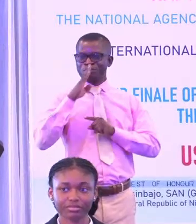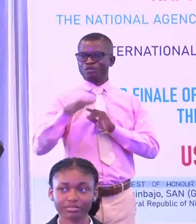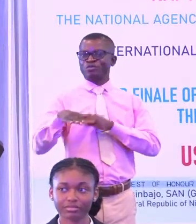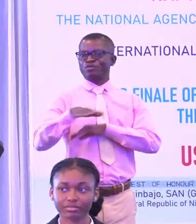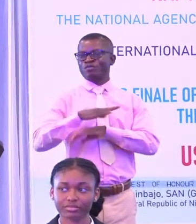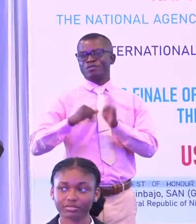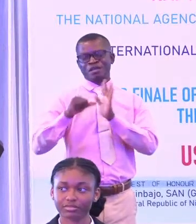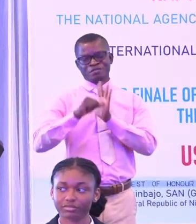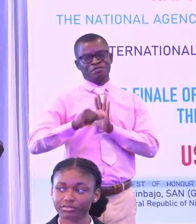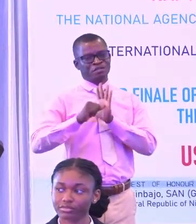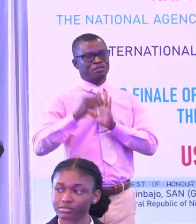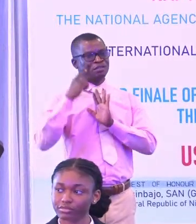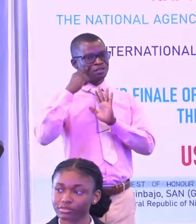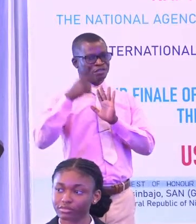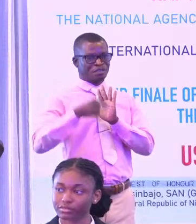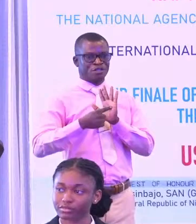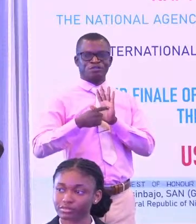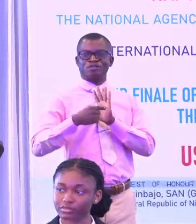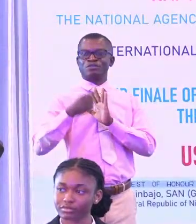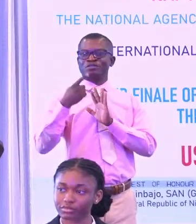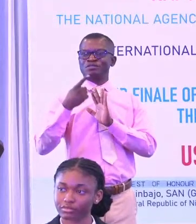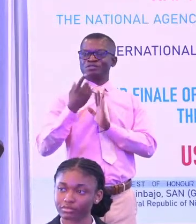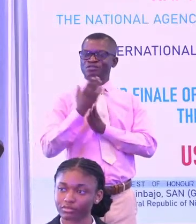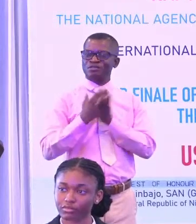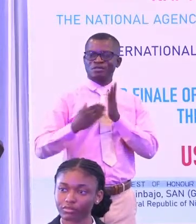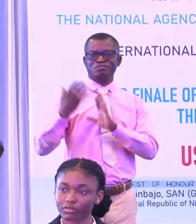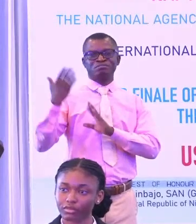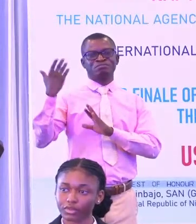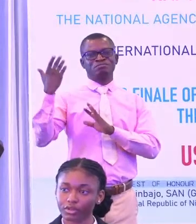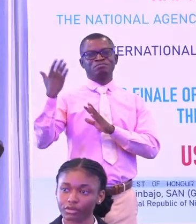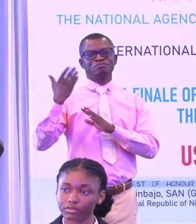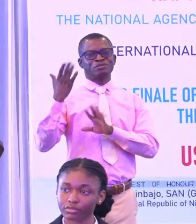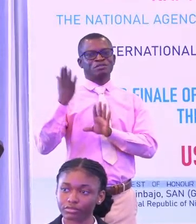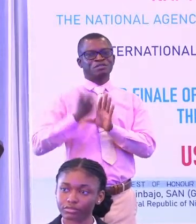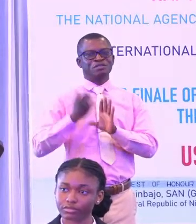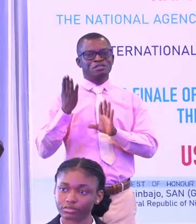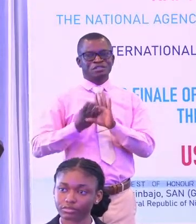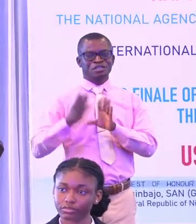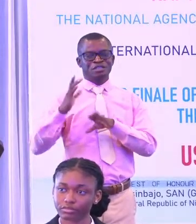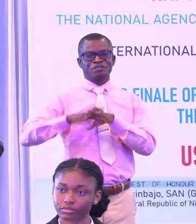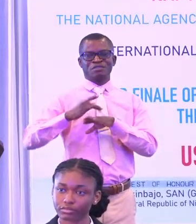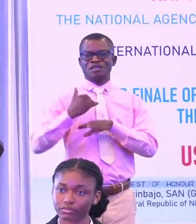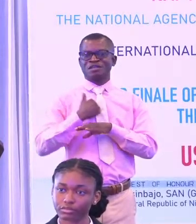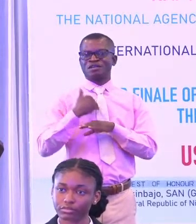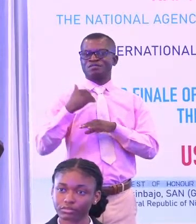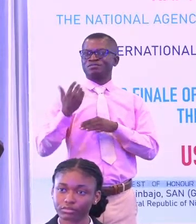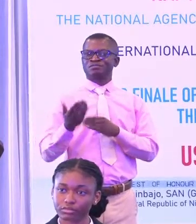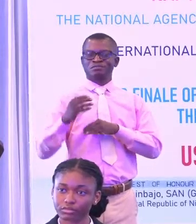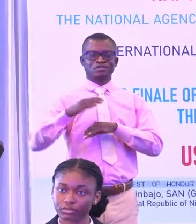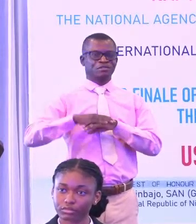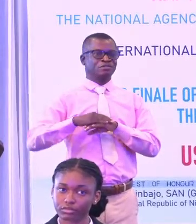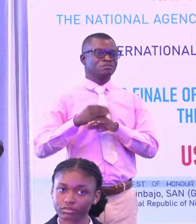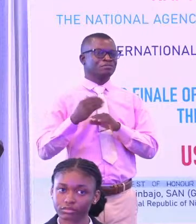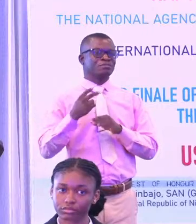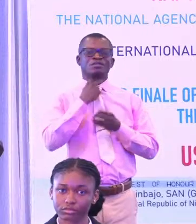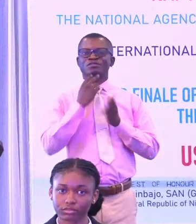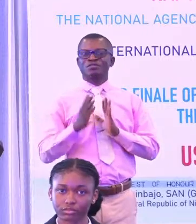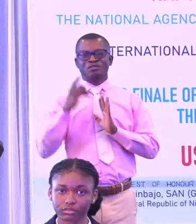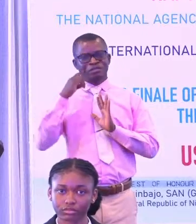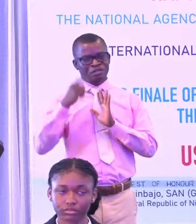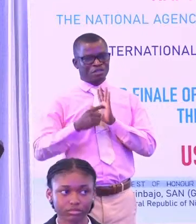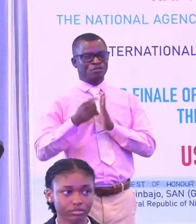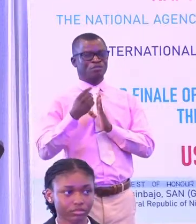overemphasized, considering the severe psychological effect this has on the victims. Considering the current